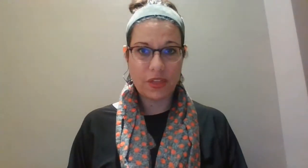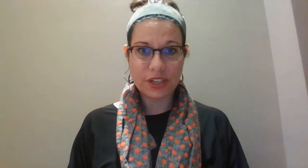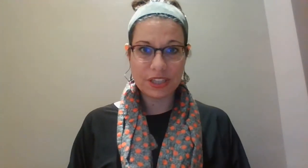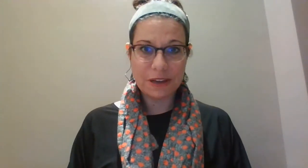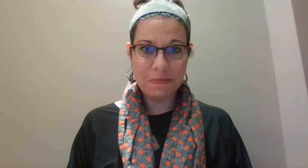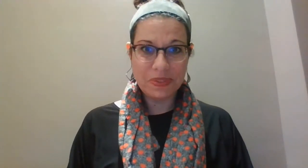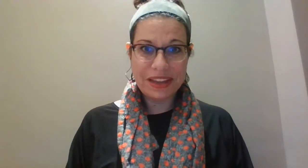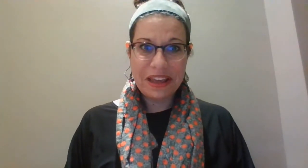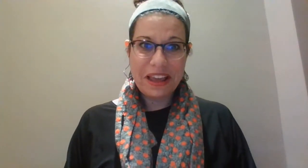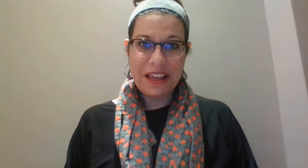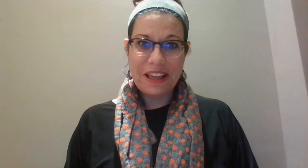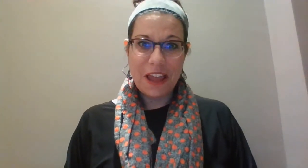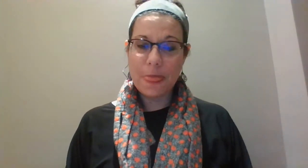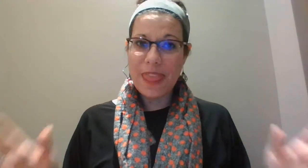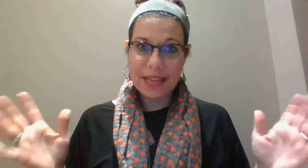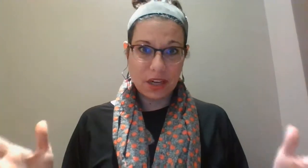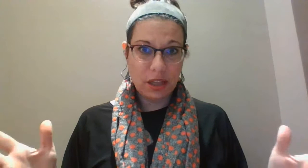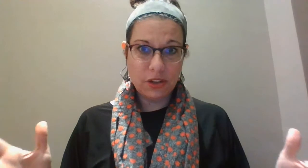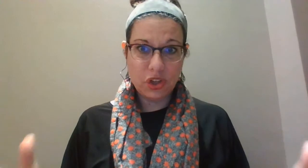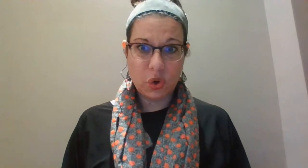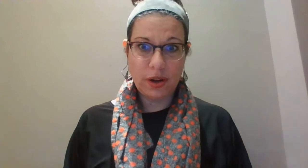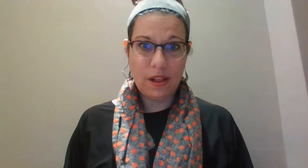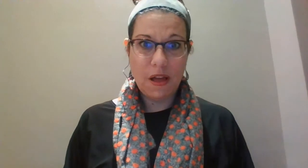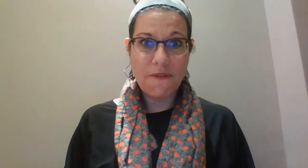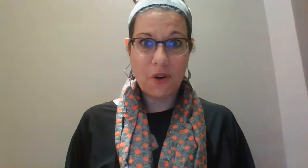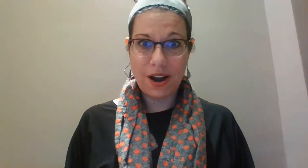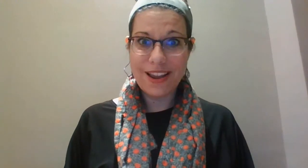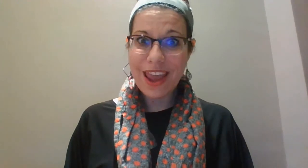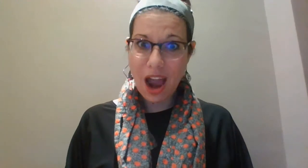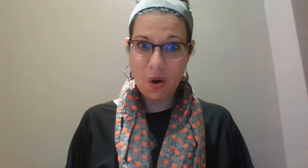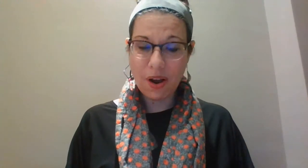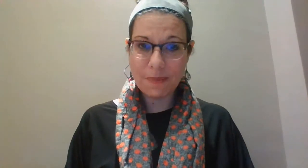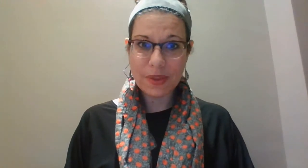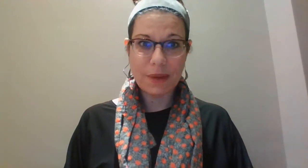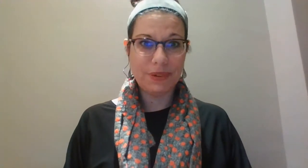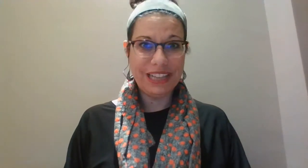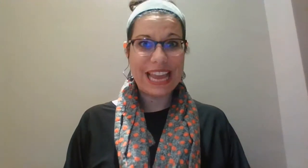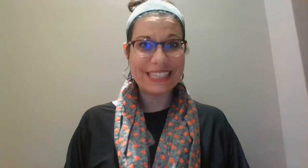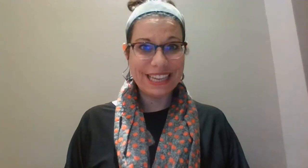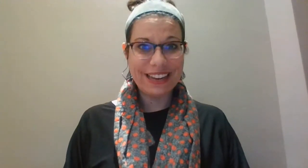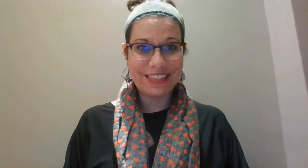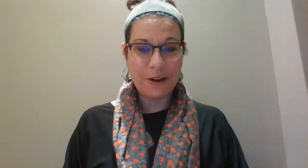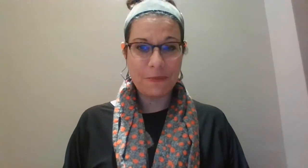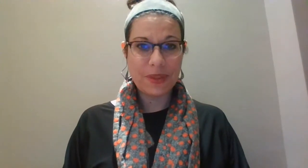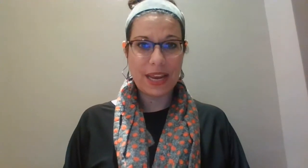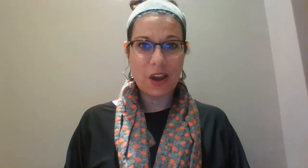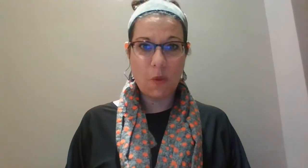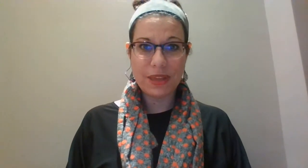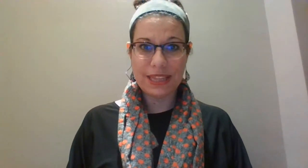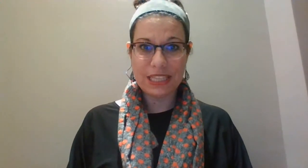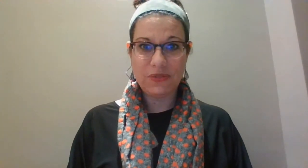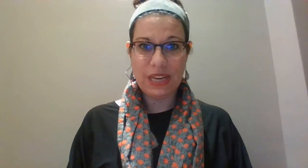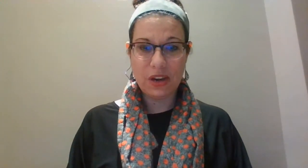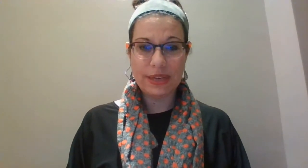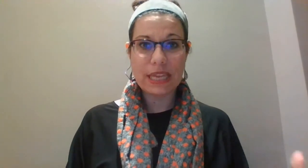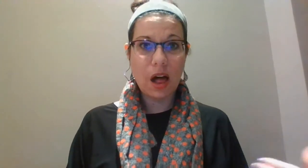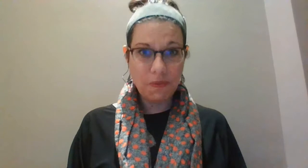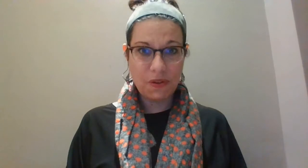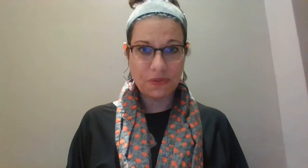others. And that's our little tutorial for now. I'm really excited though, and I hope that this video is helpful for